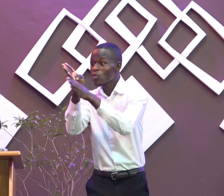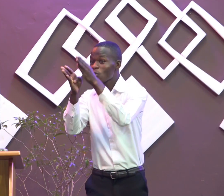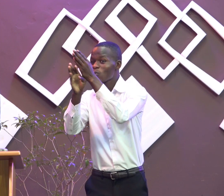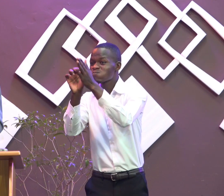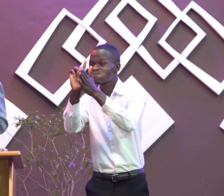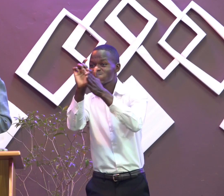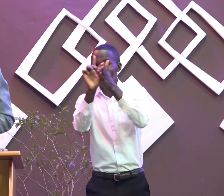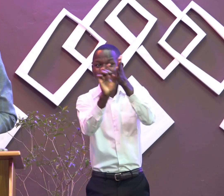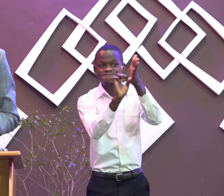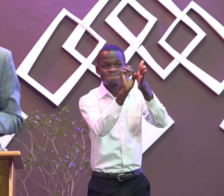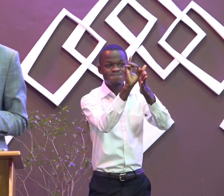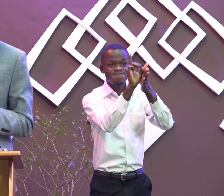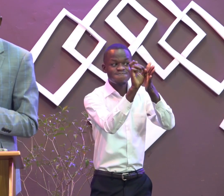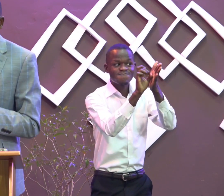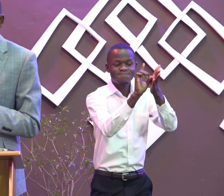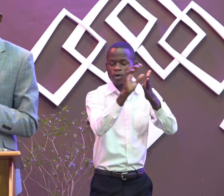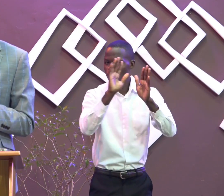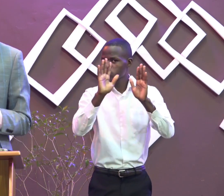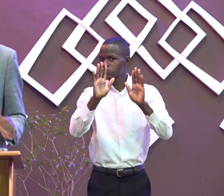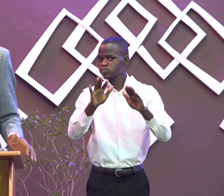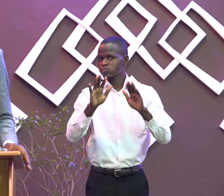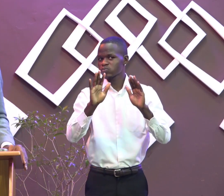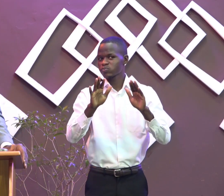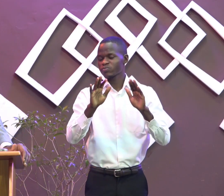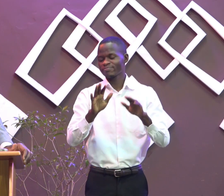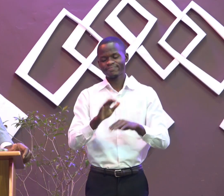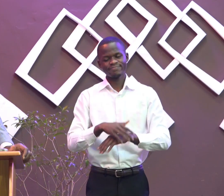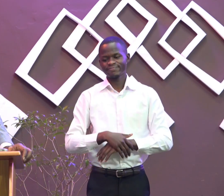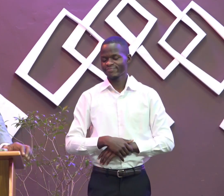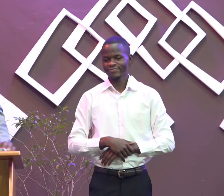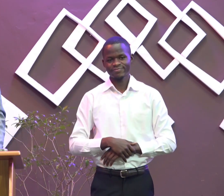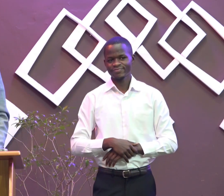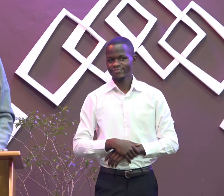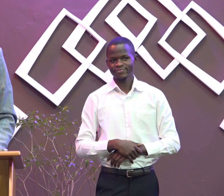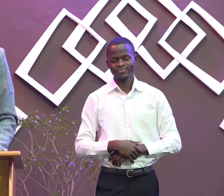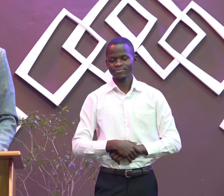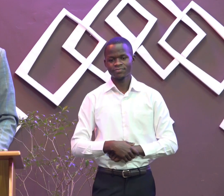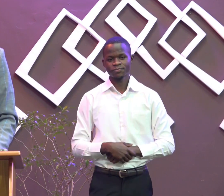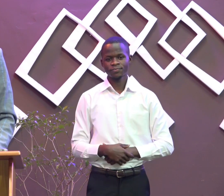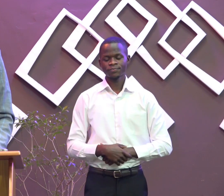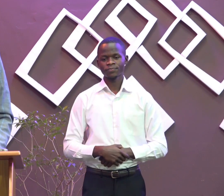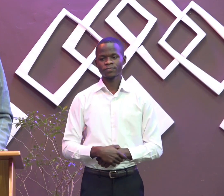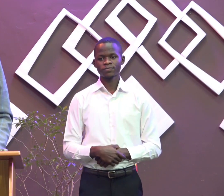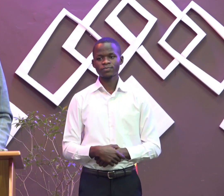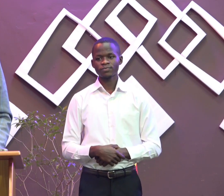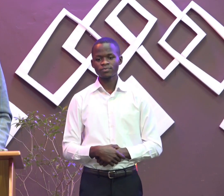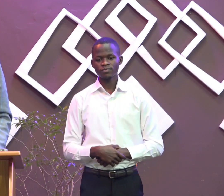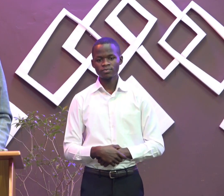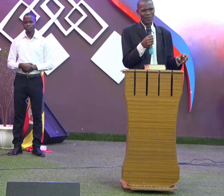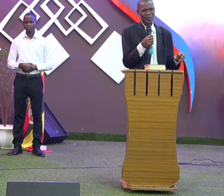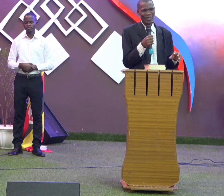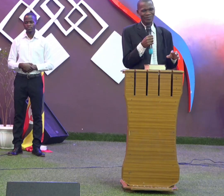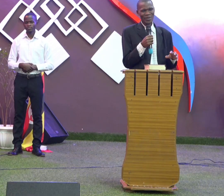eyo wansi mu toyi. And even the maggots that would stay down in the toilet would reach a certain